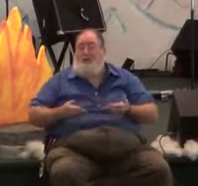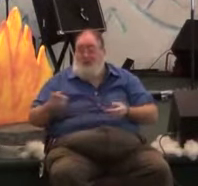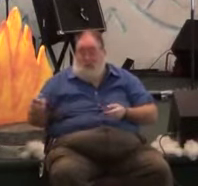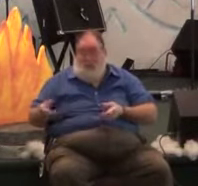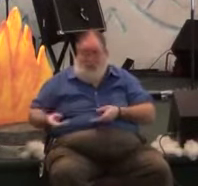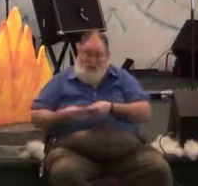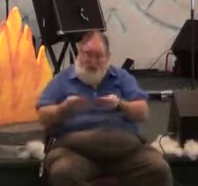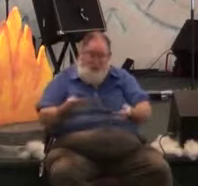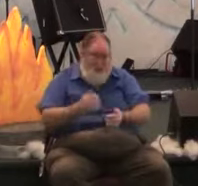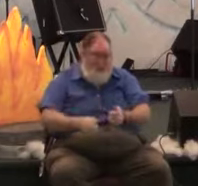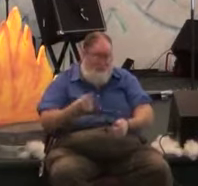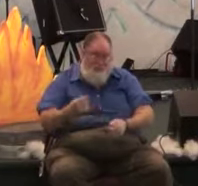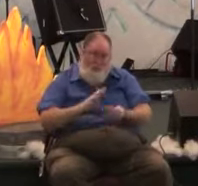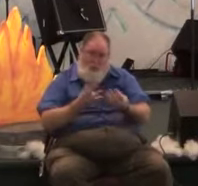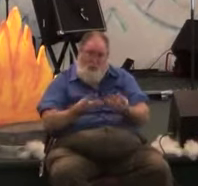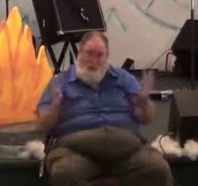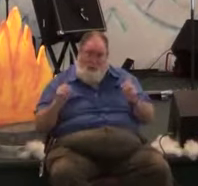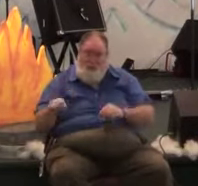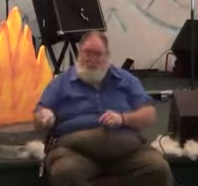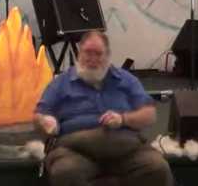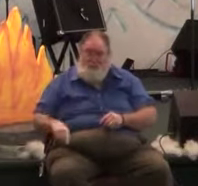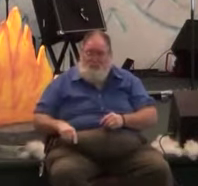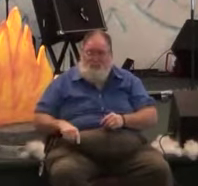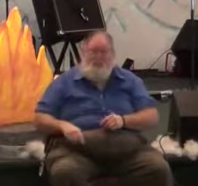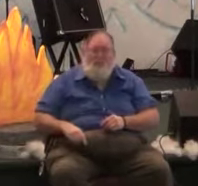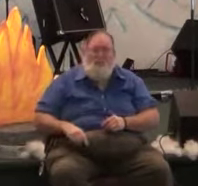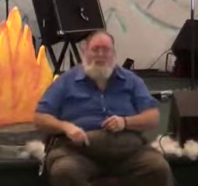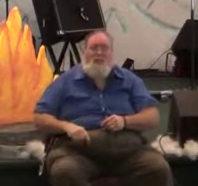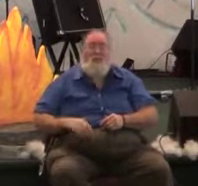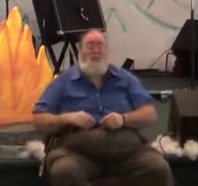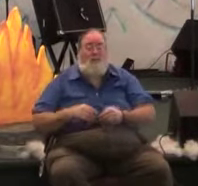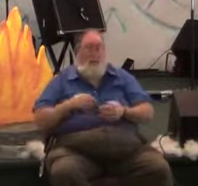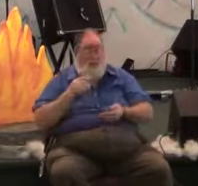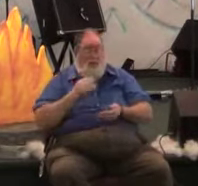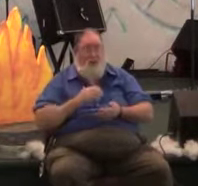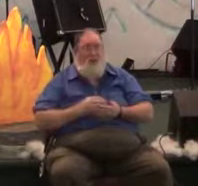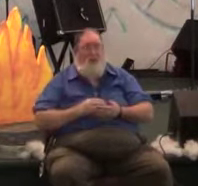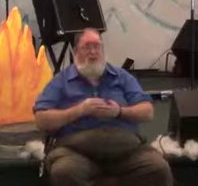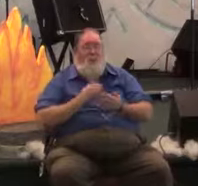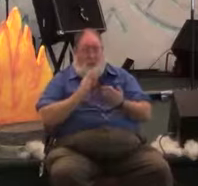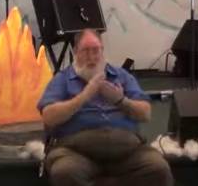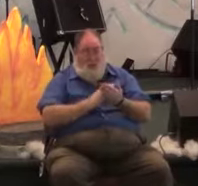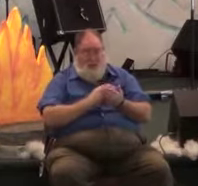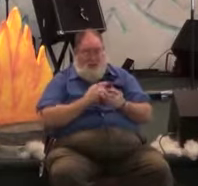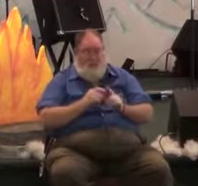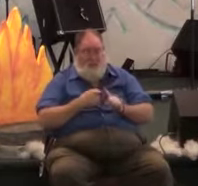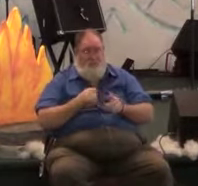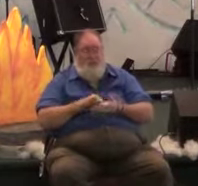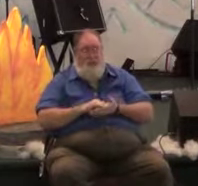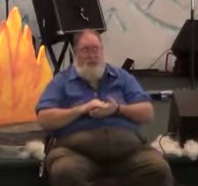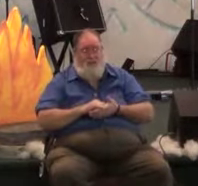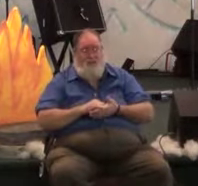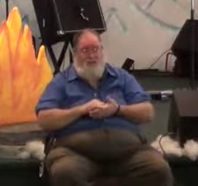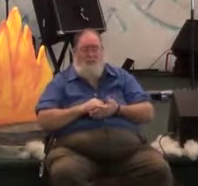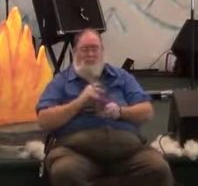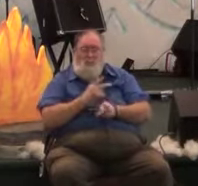him. And I want us to take a lesson from that. Watch out who you hang out with. They might be powerful and